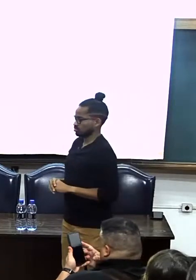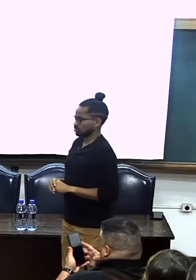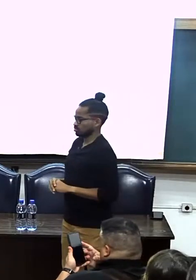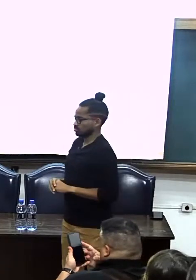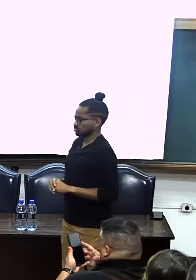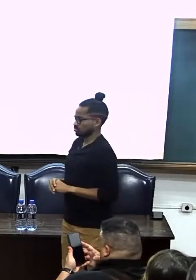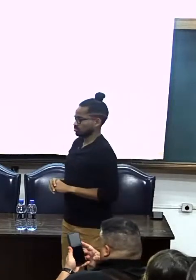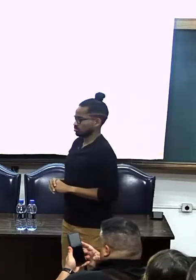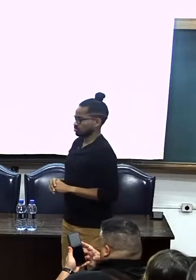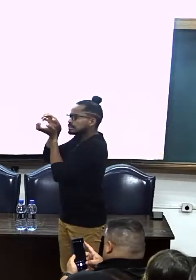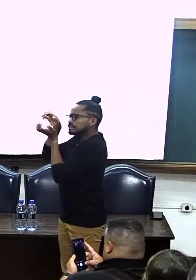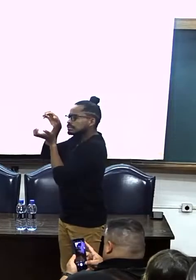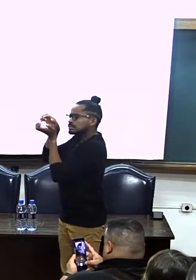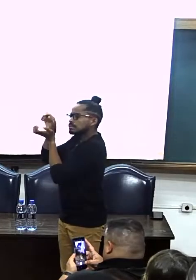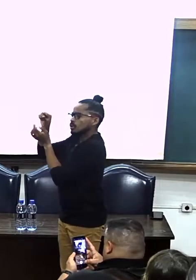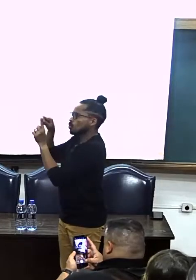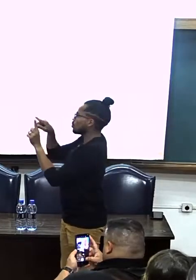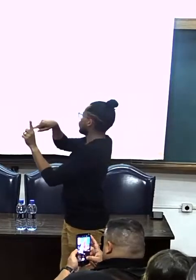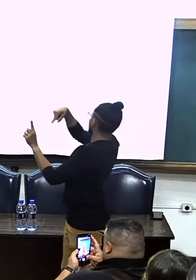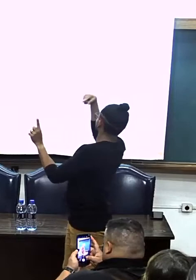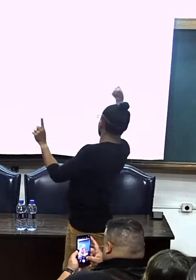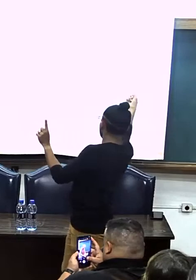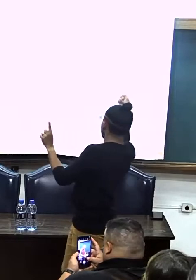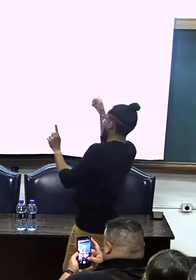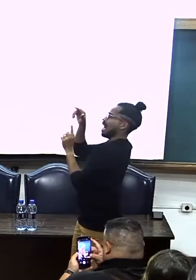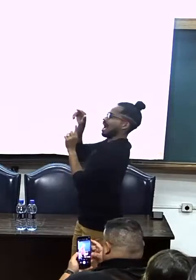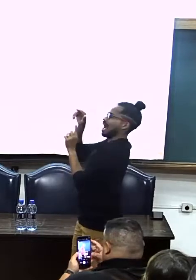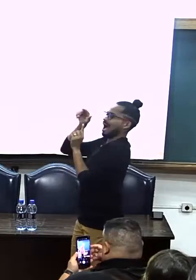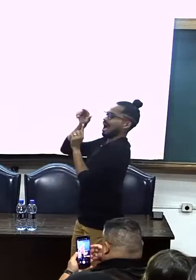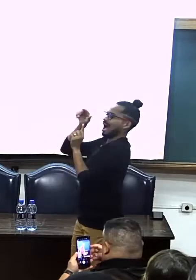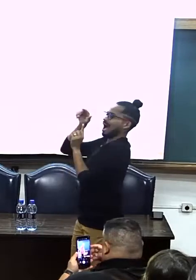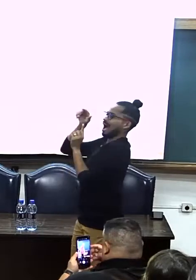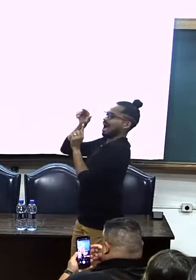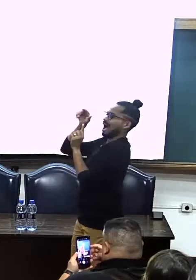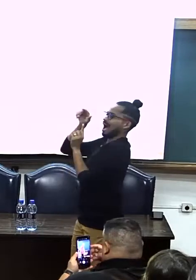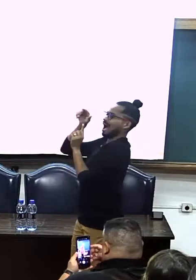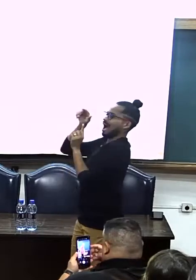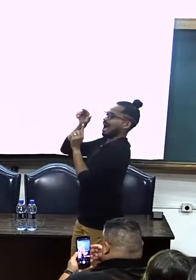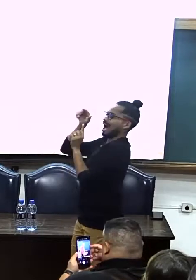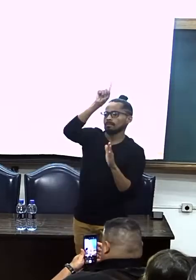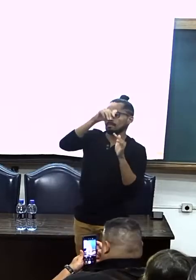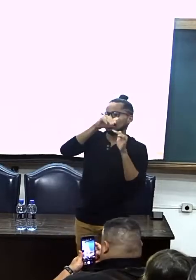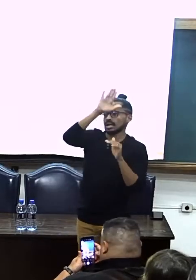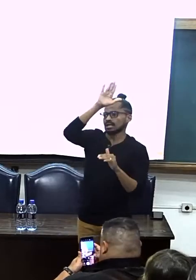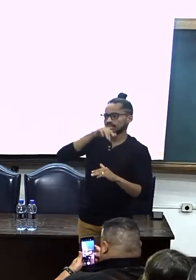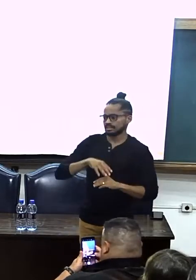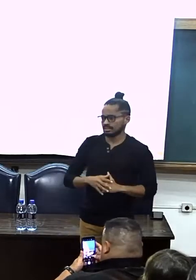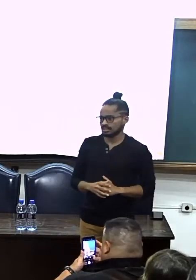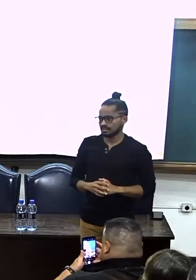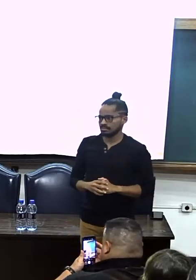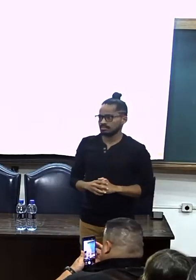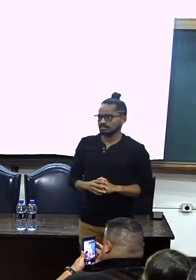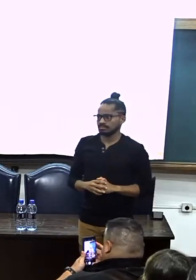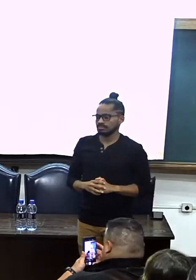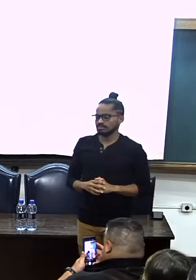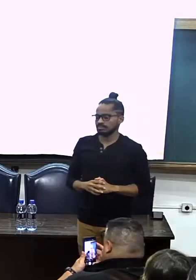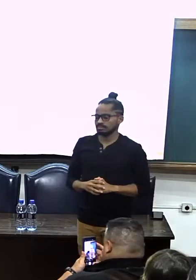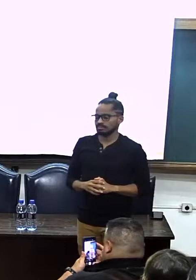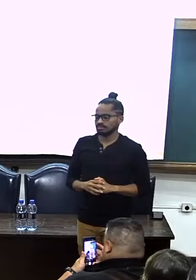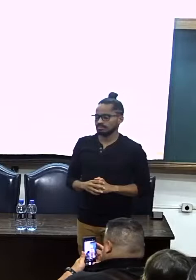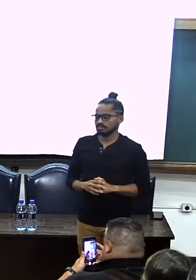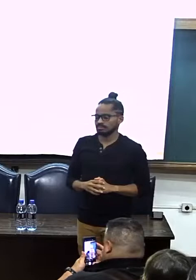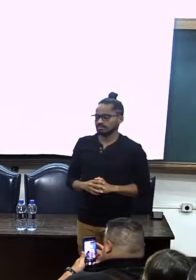No gráfico, o que ela observa é que, bom, no eixo horizontal vocês têm as vogais especificadas e no